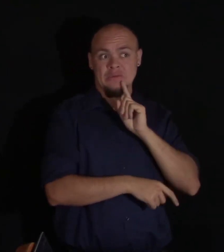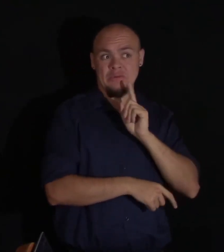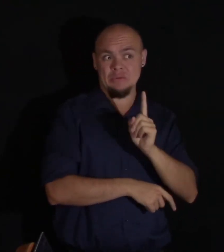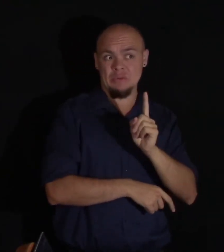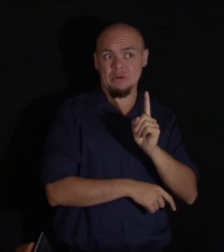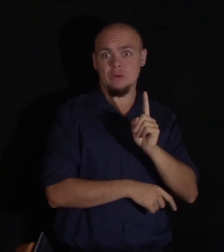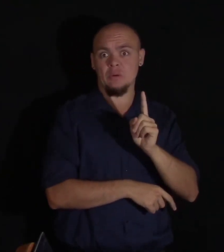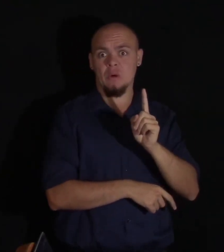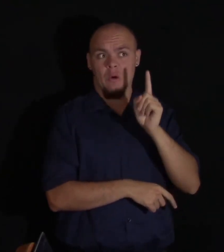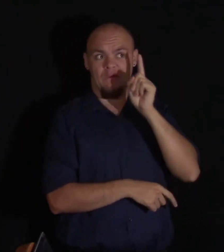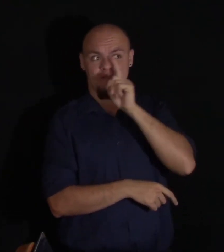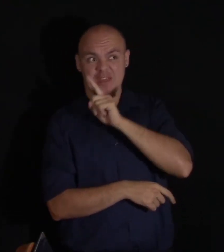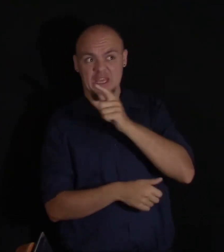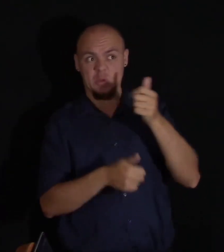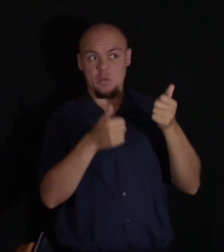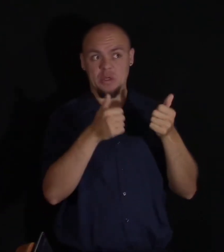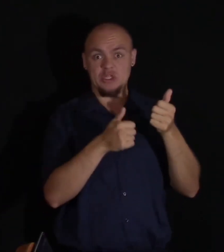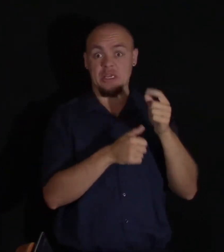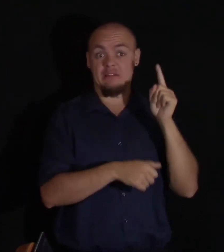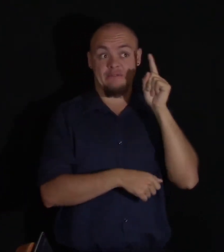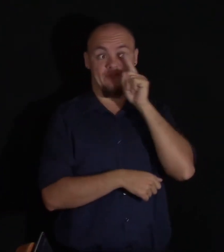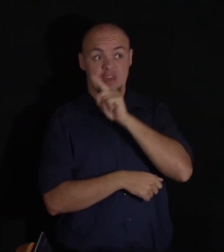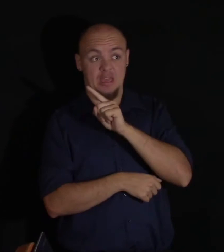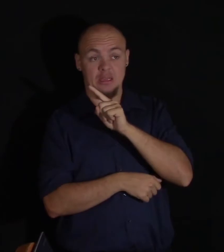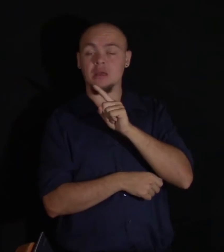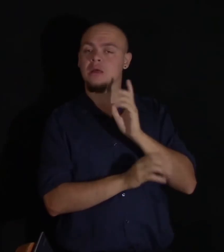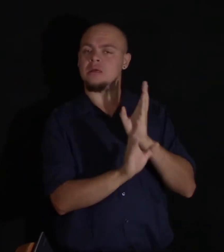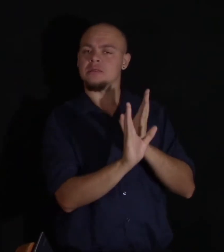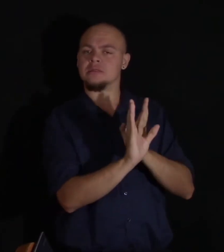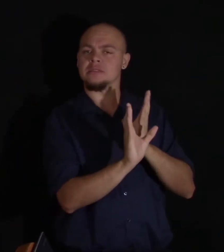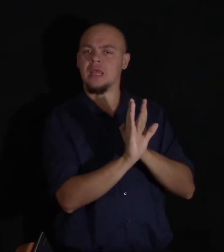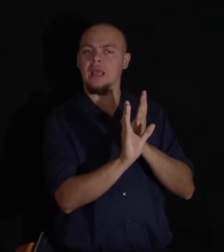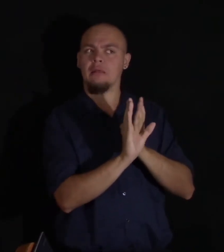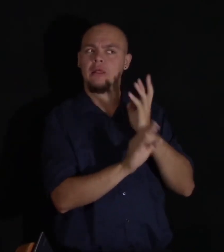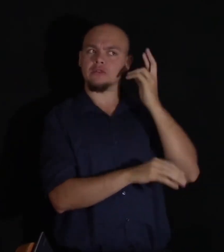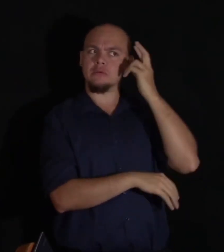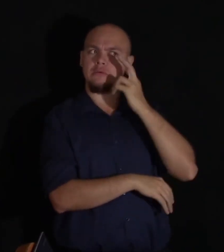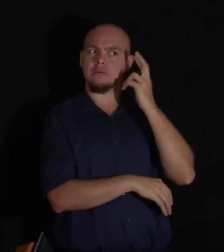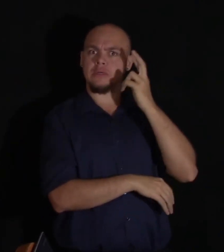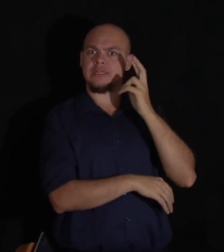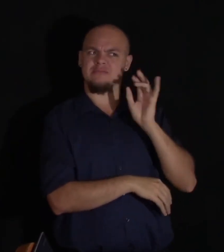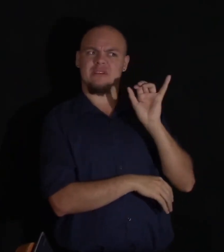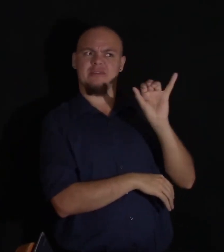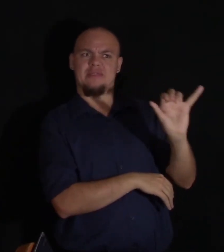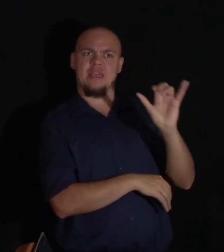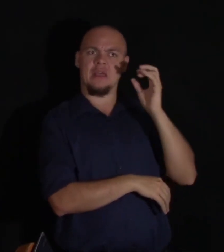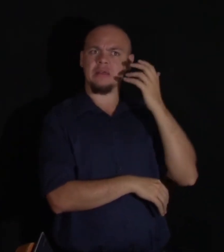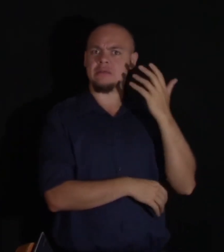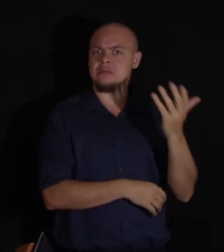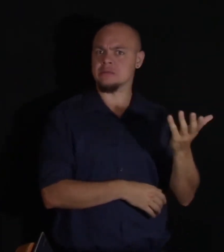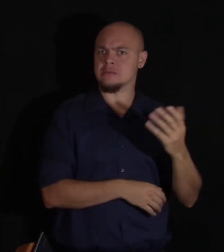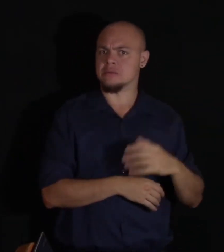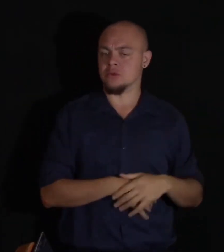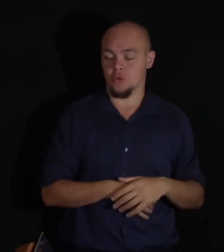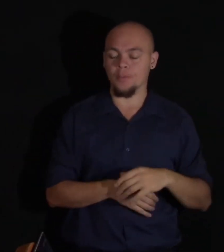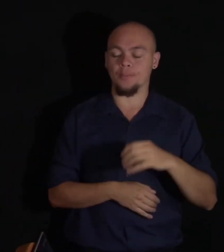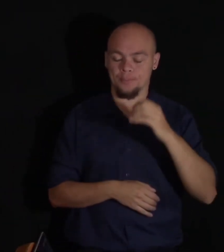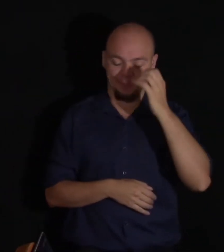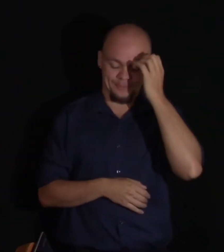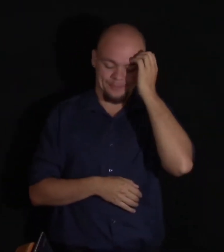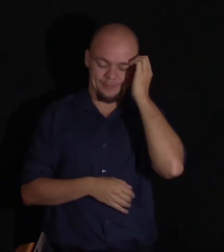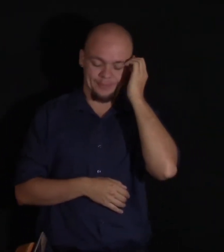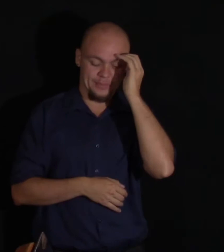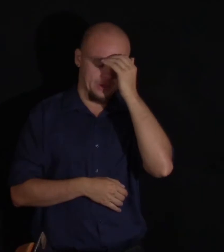And if it is an illusion, are there any psychological mechanisms behind that illusion?